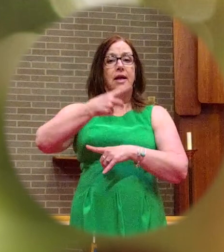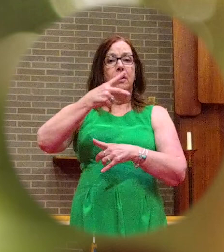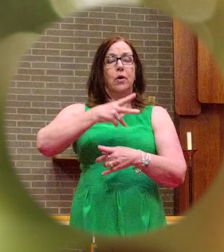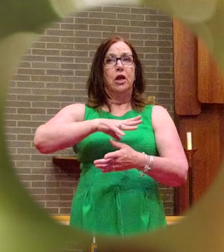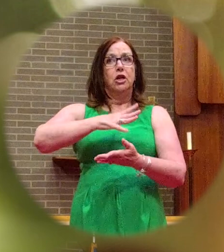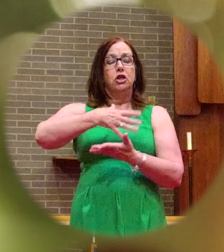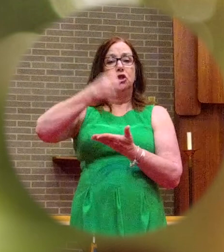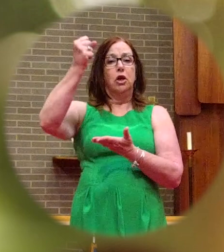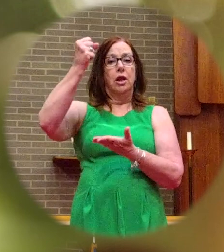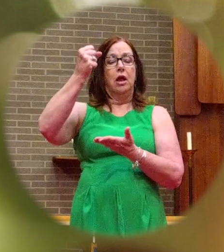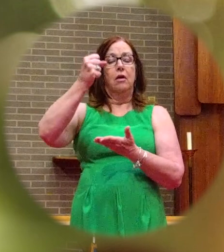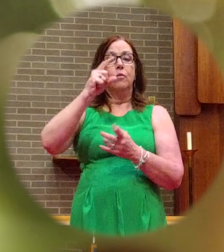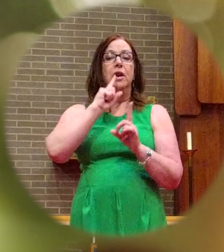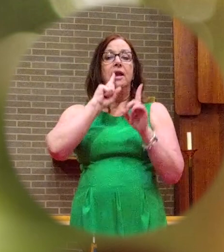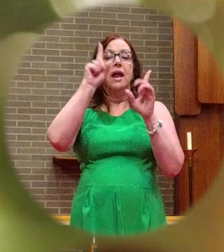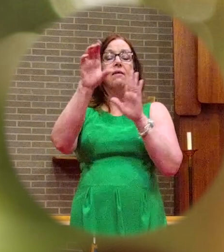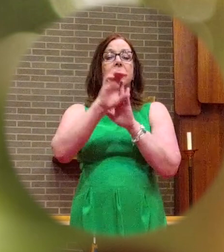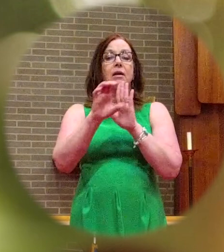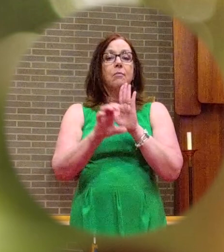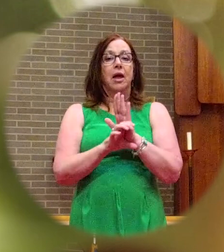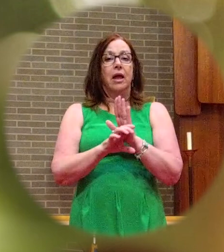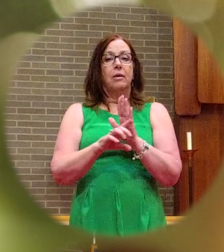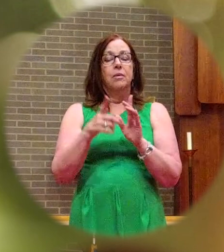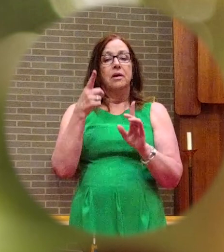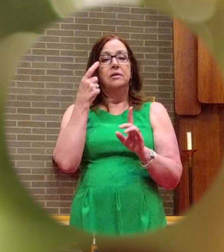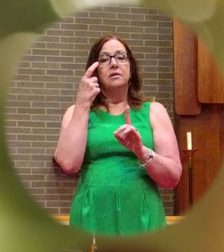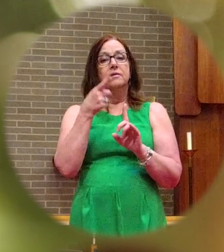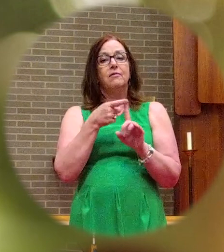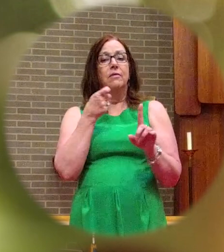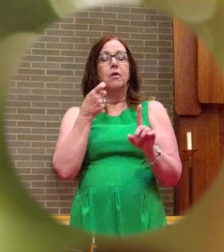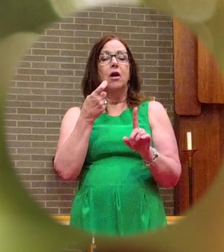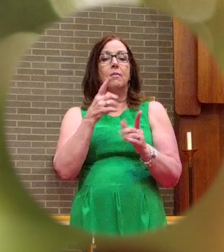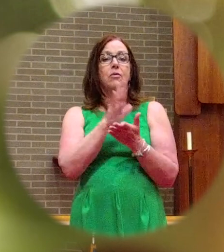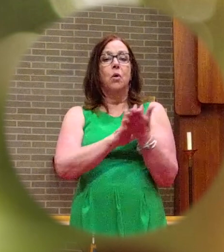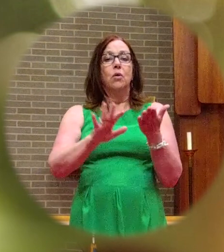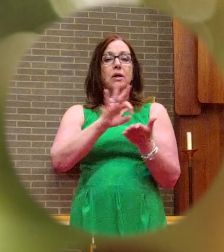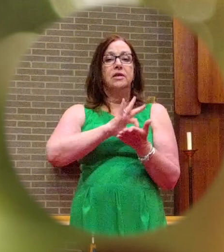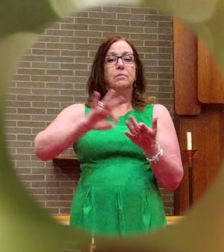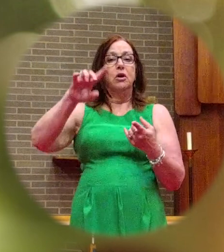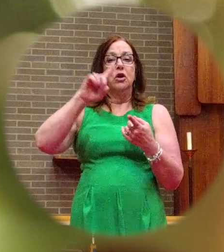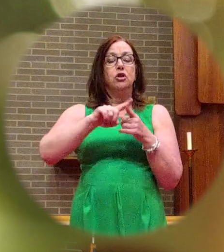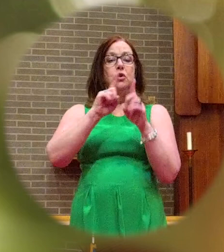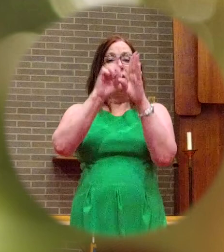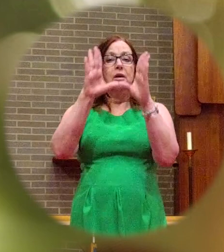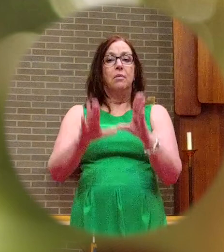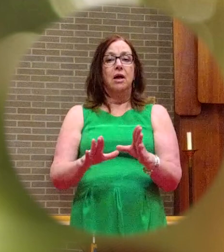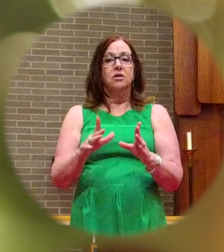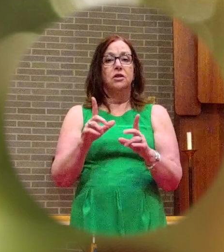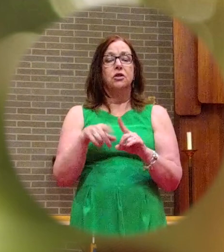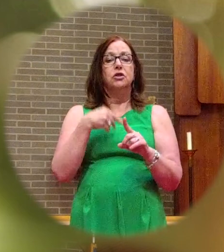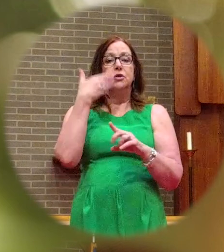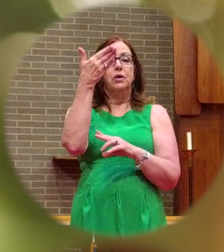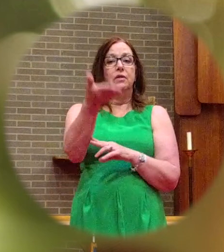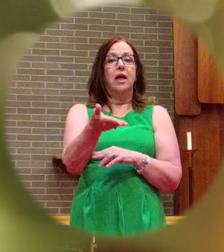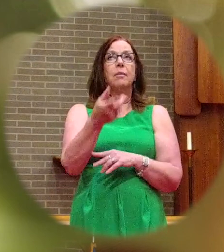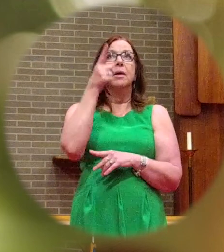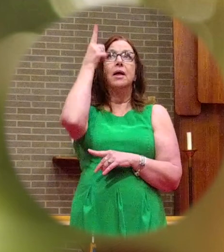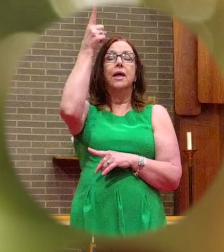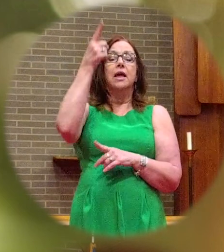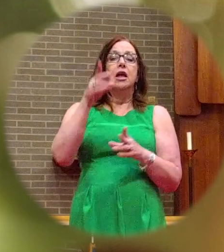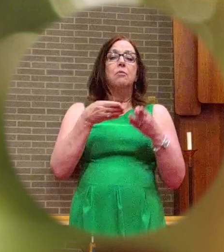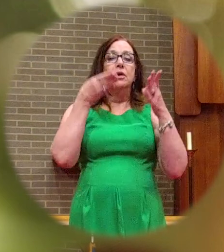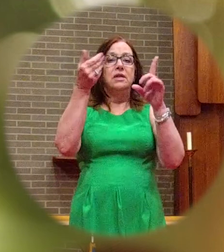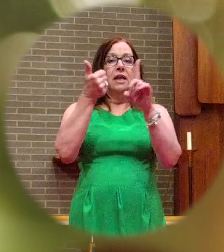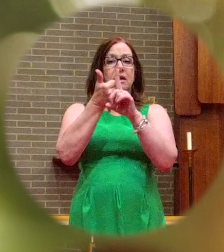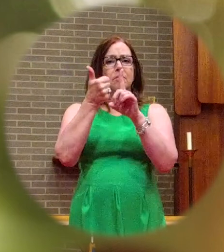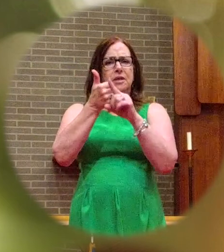given commands through the Holy Spirit to the apostles whom he had chosen. To them he presented himself alive after his